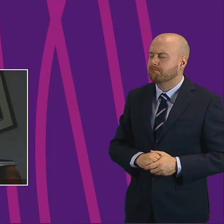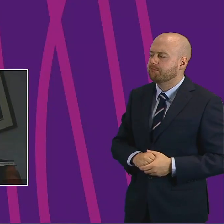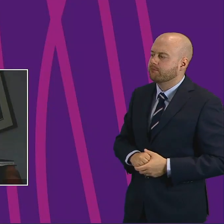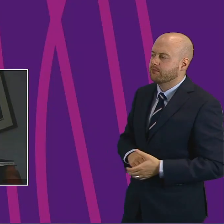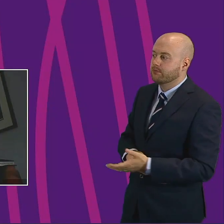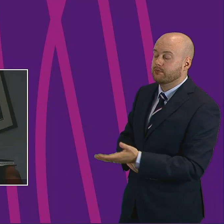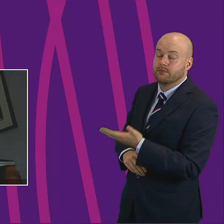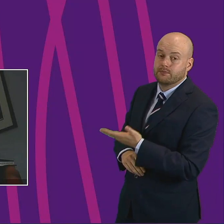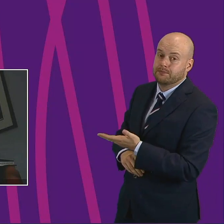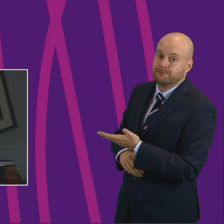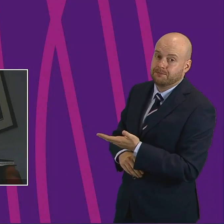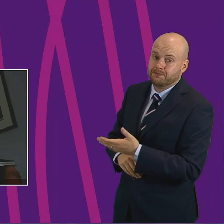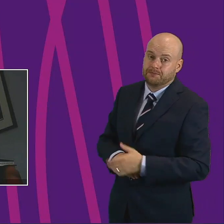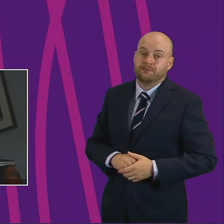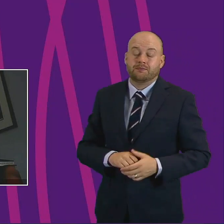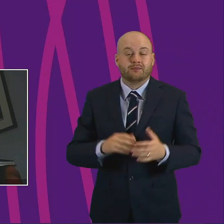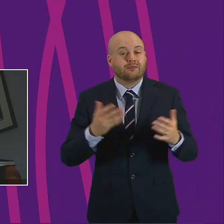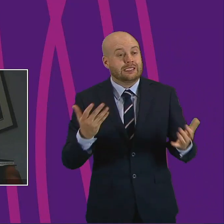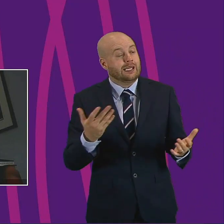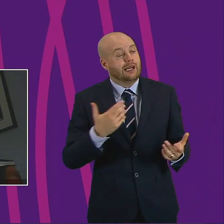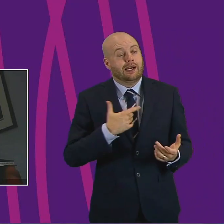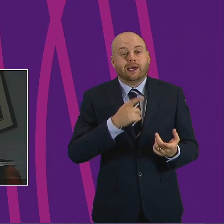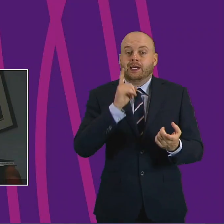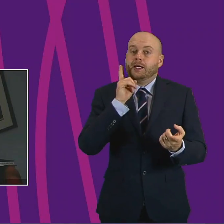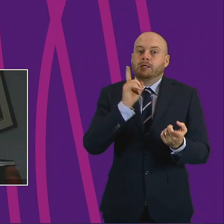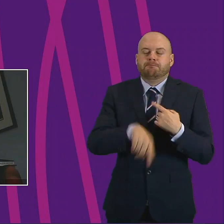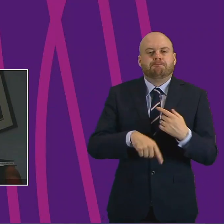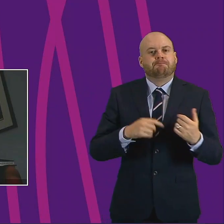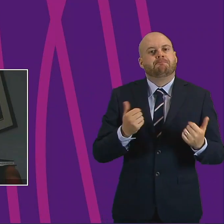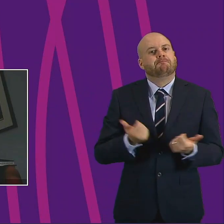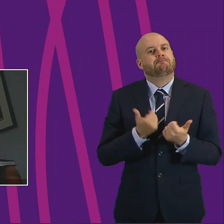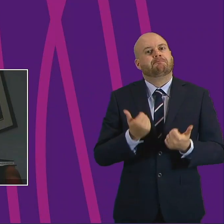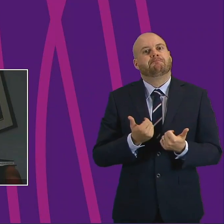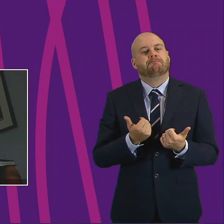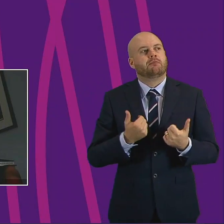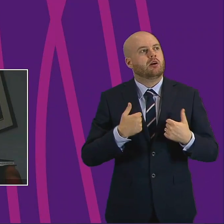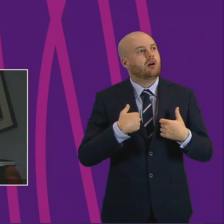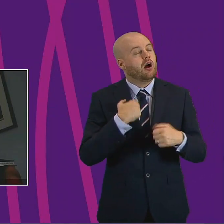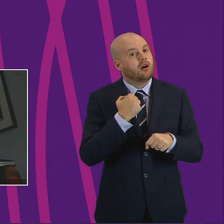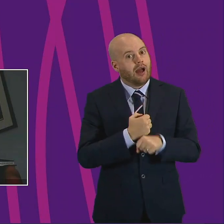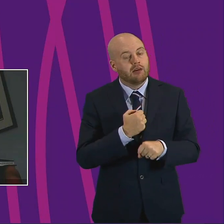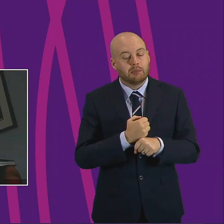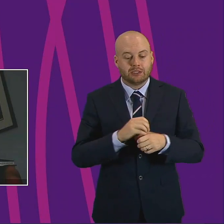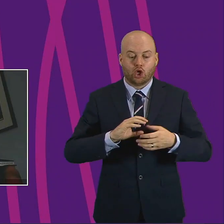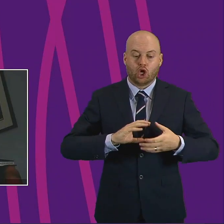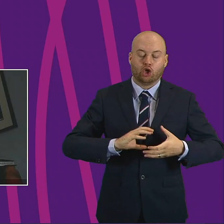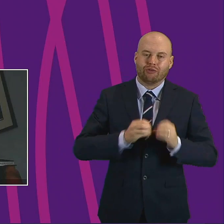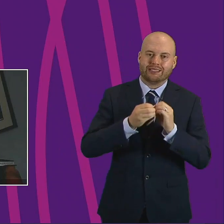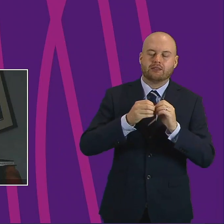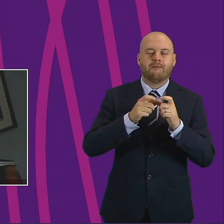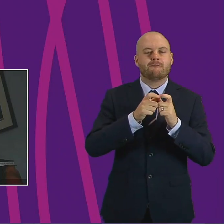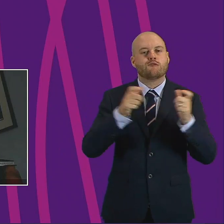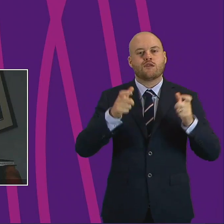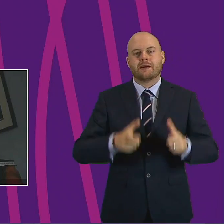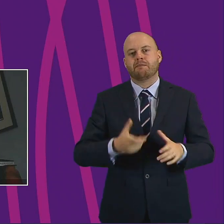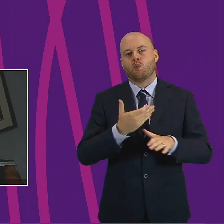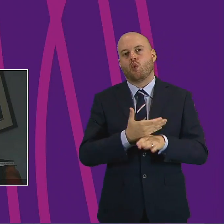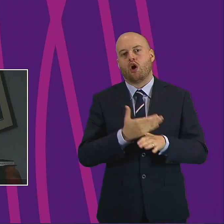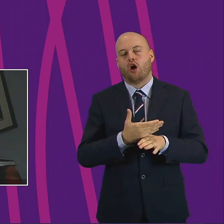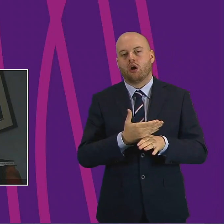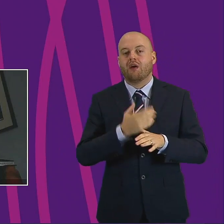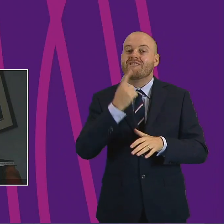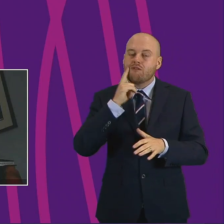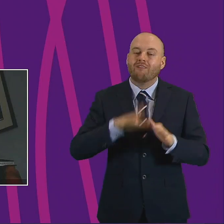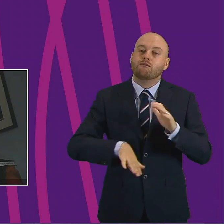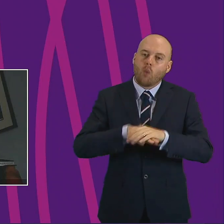As I indicated in my earlier answers, the government has formulated a framework for the resumption of full-time schooling